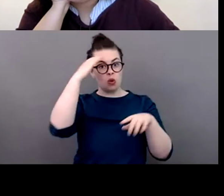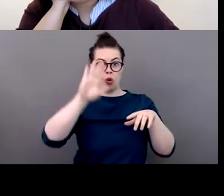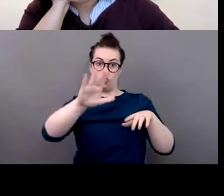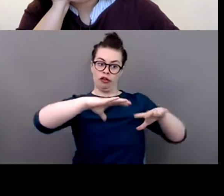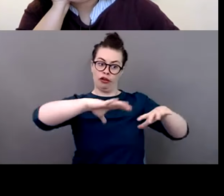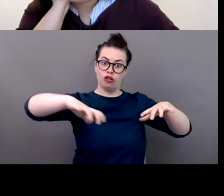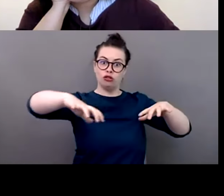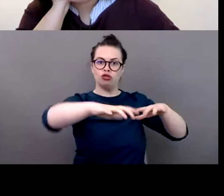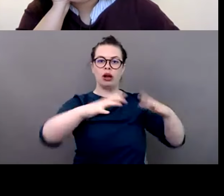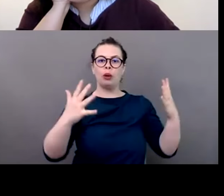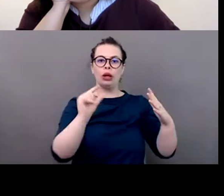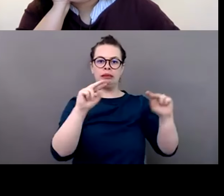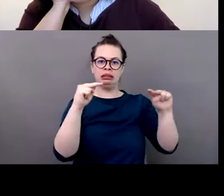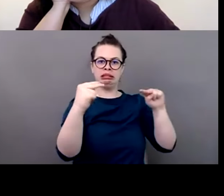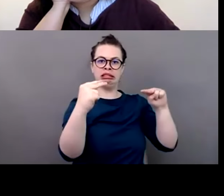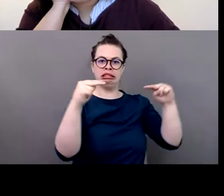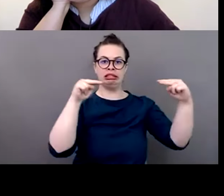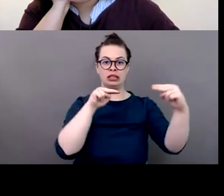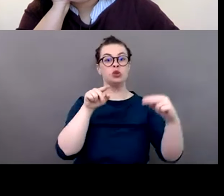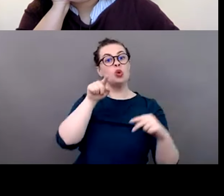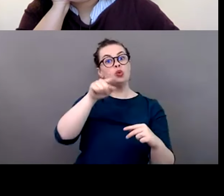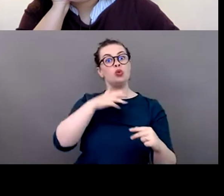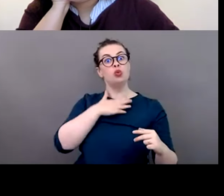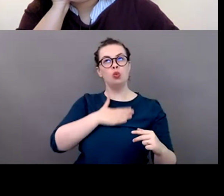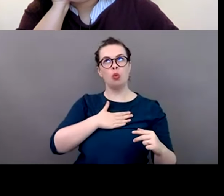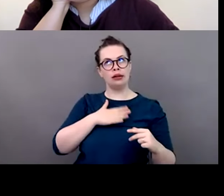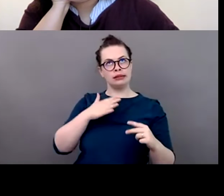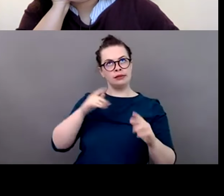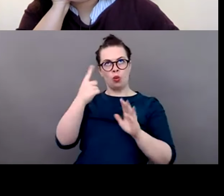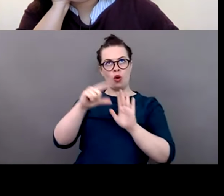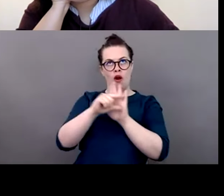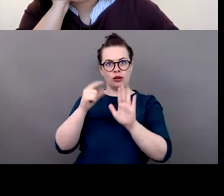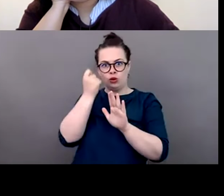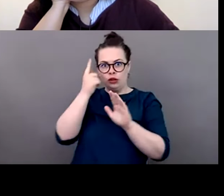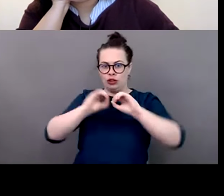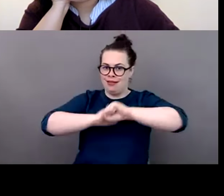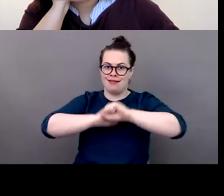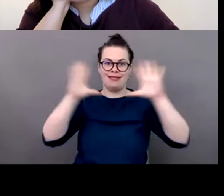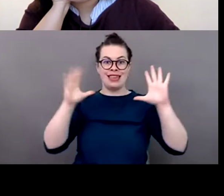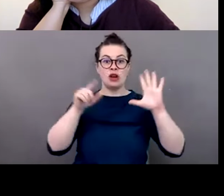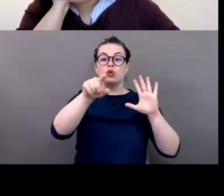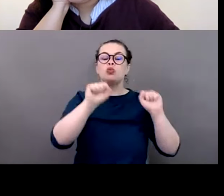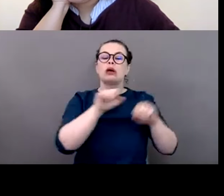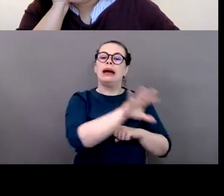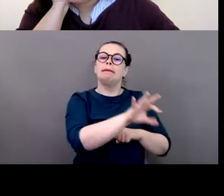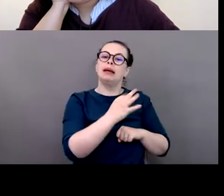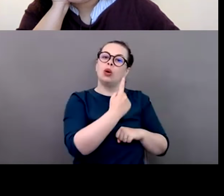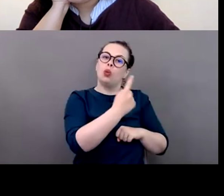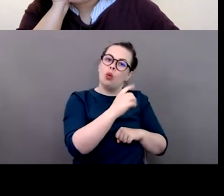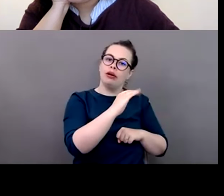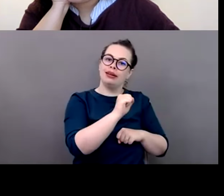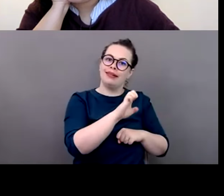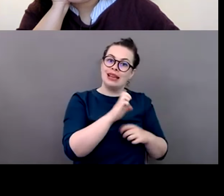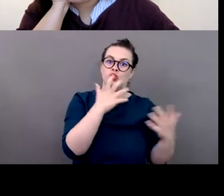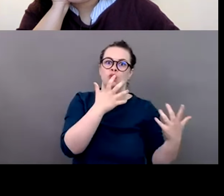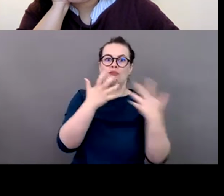put that interpretation which you want to achieve in the best light. In other words, there are clients who can make a certain viewpoint look